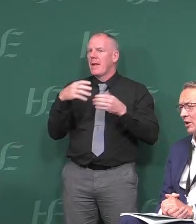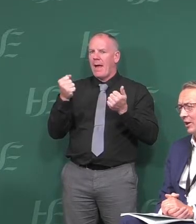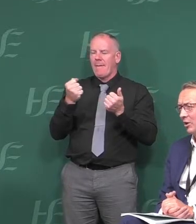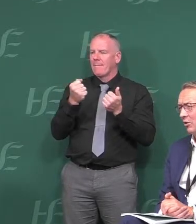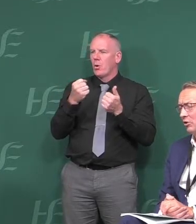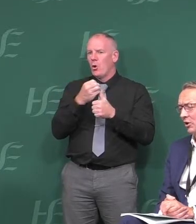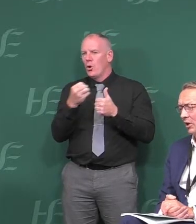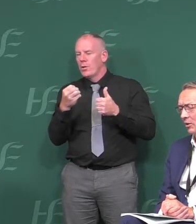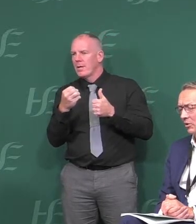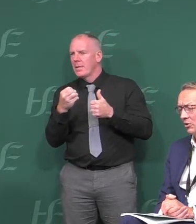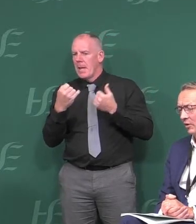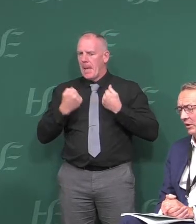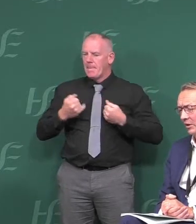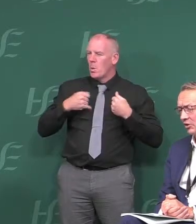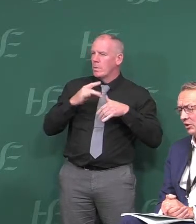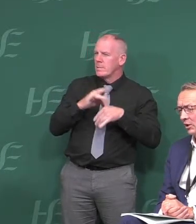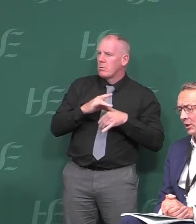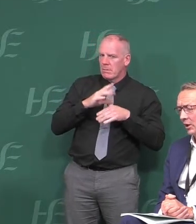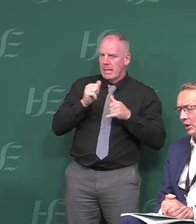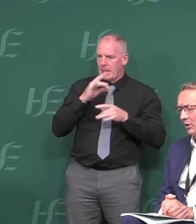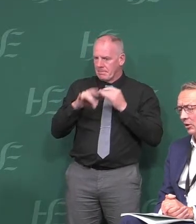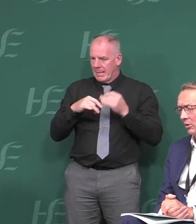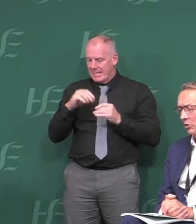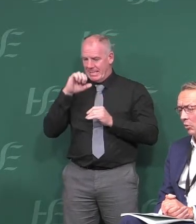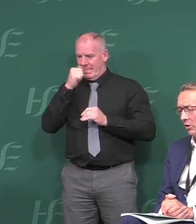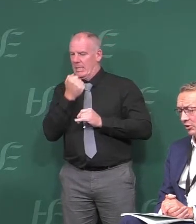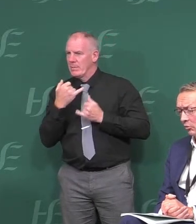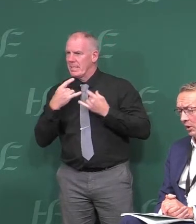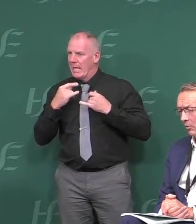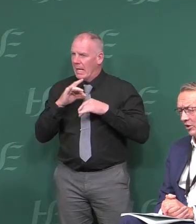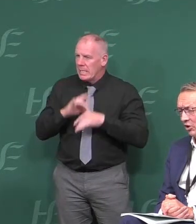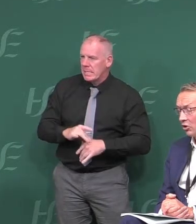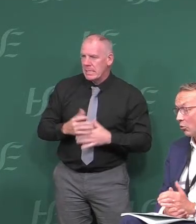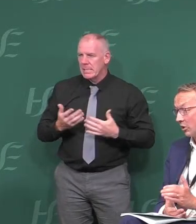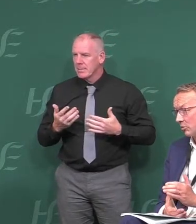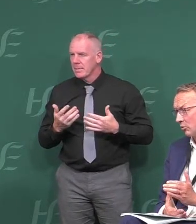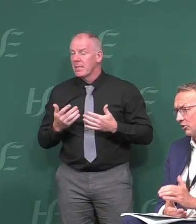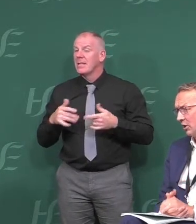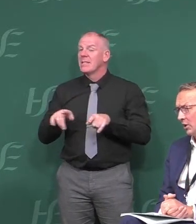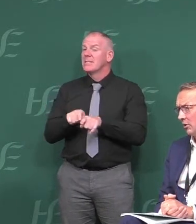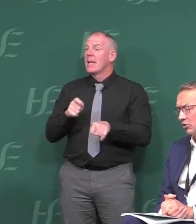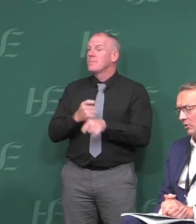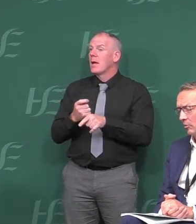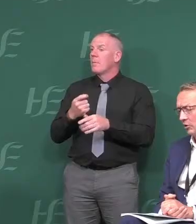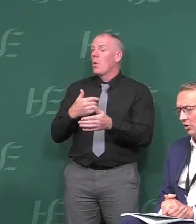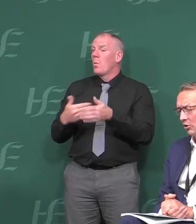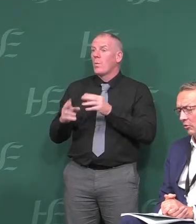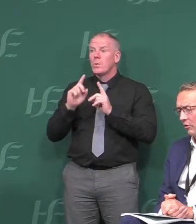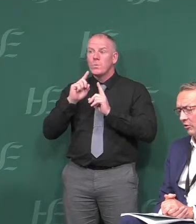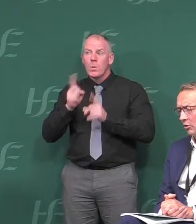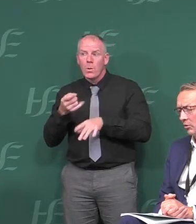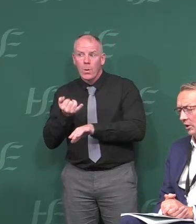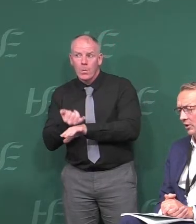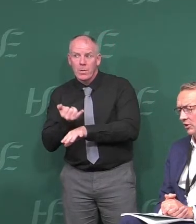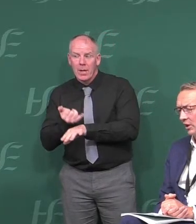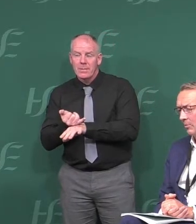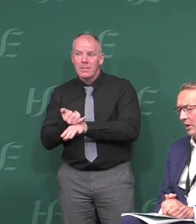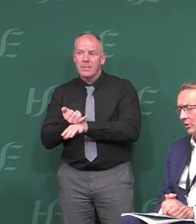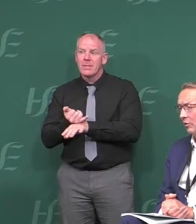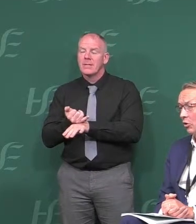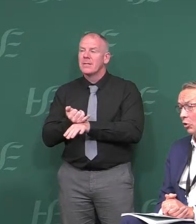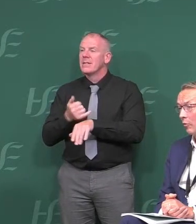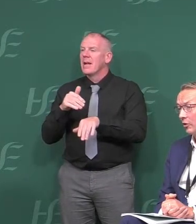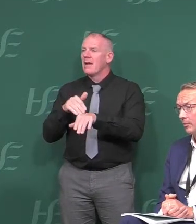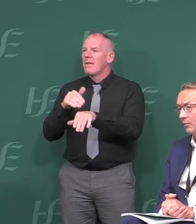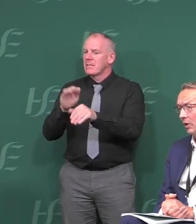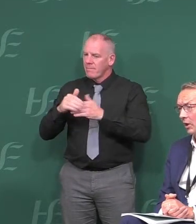disorders and that can cause severe illness. And we know also what is unknown, I suppose, I should say what is unknown, other than known, is the